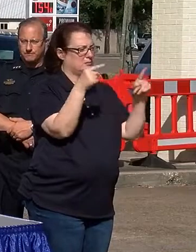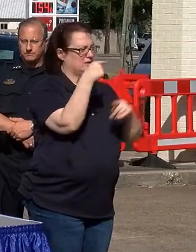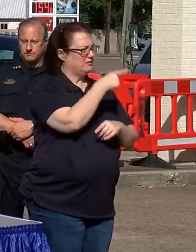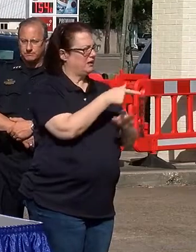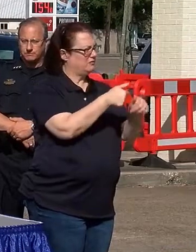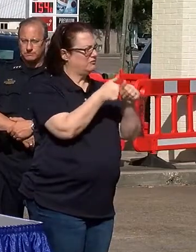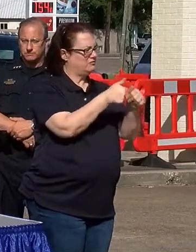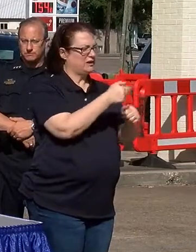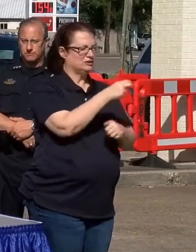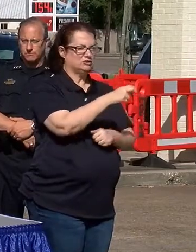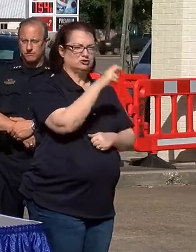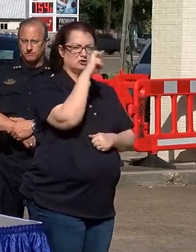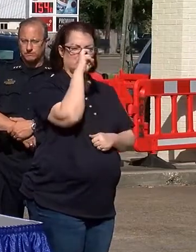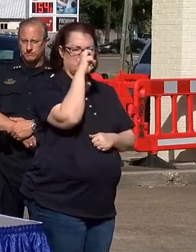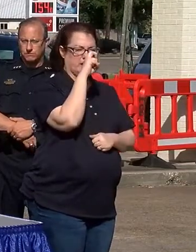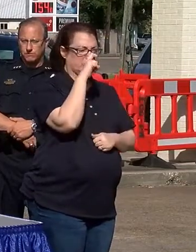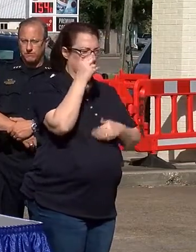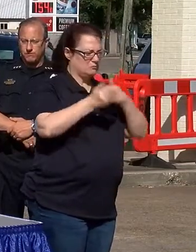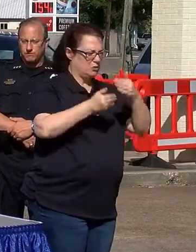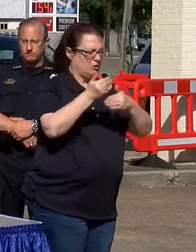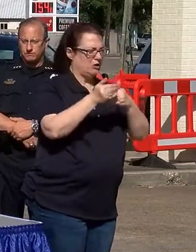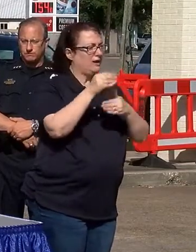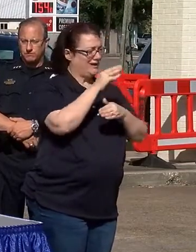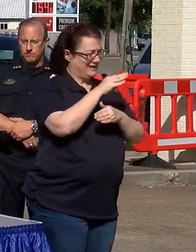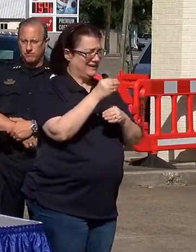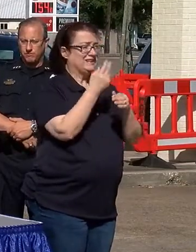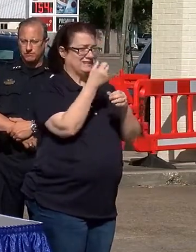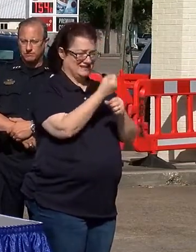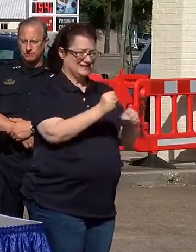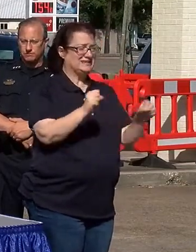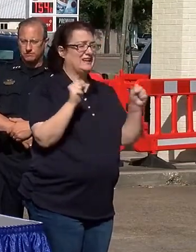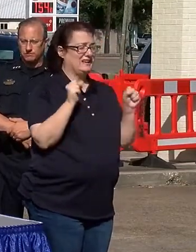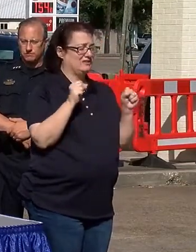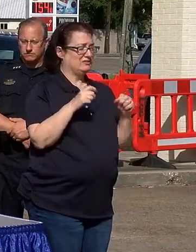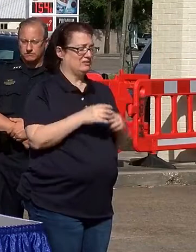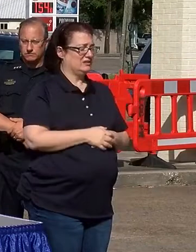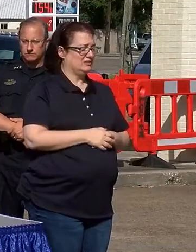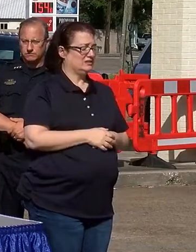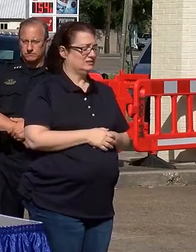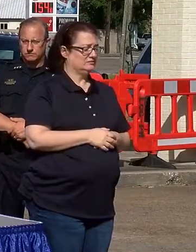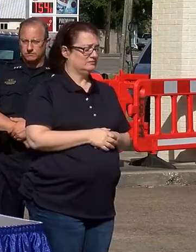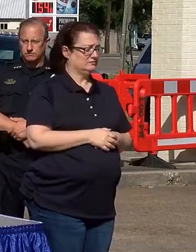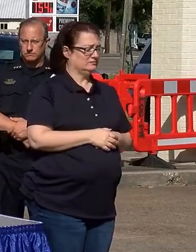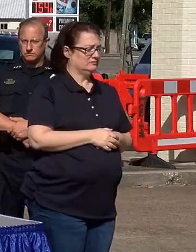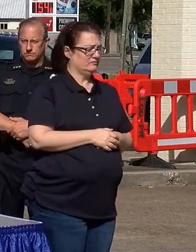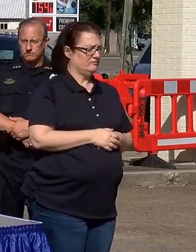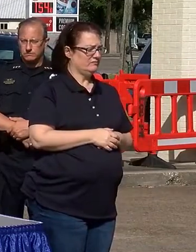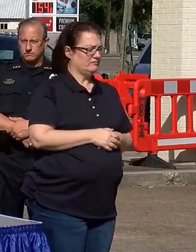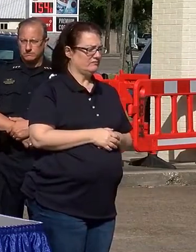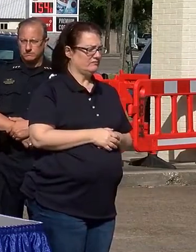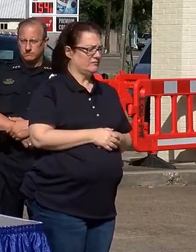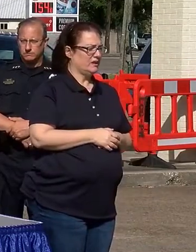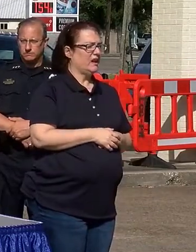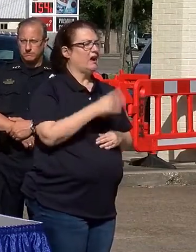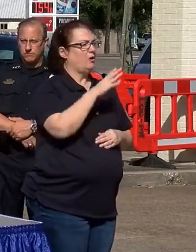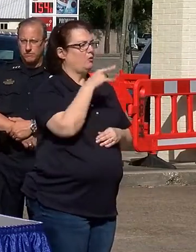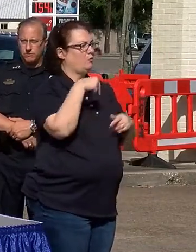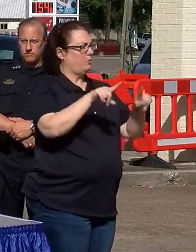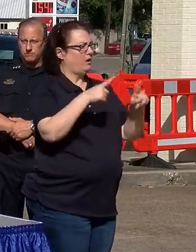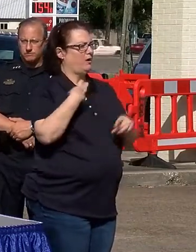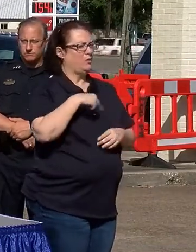protocols and are safe for our people. On another note, while we're all at home, please